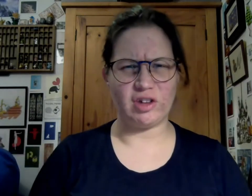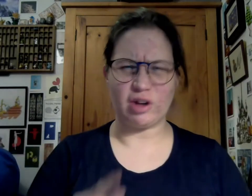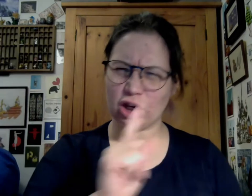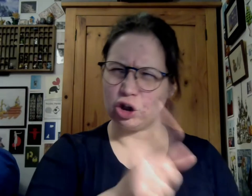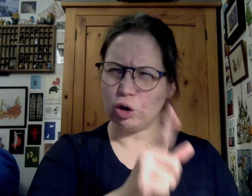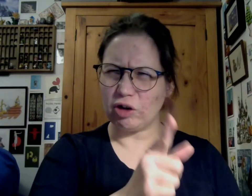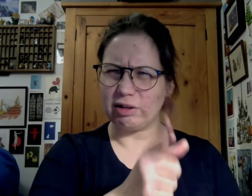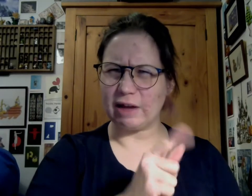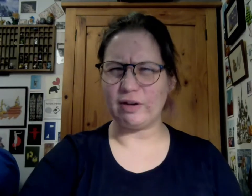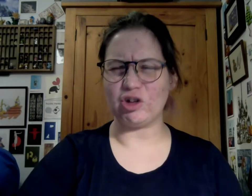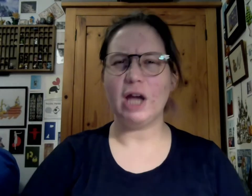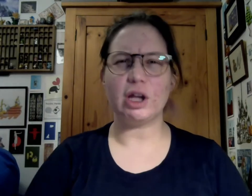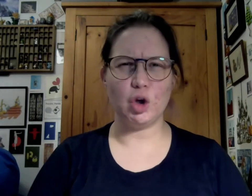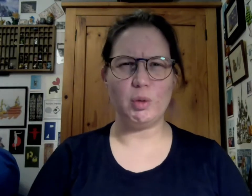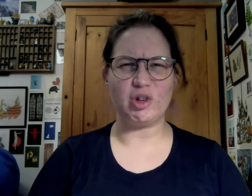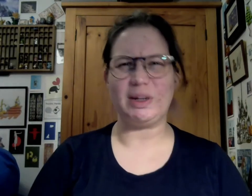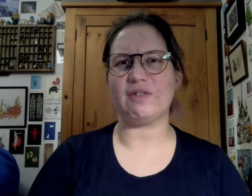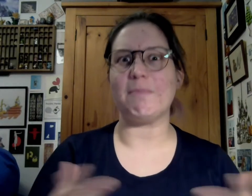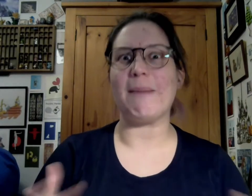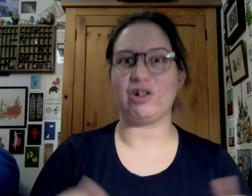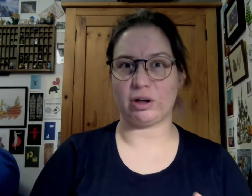she said, and you tell that fish that you wish we lived in a mansion.